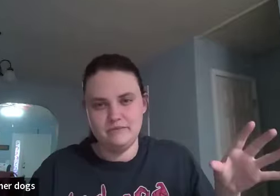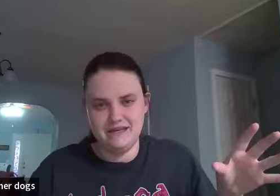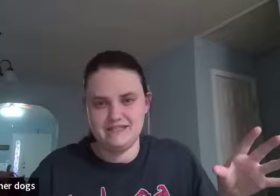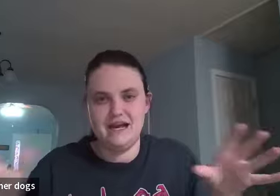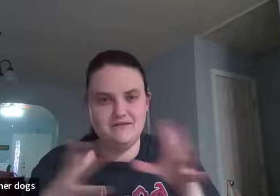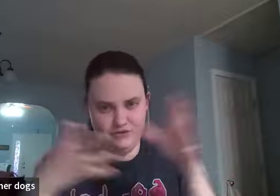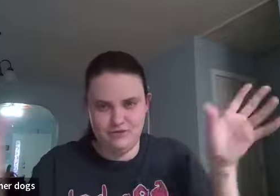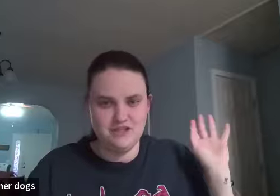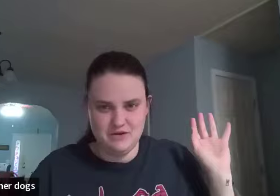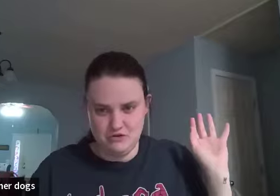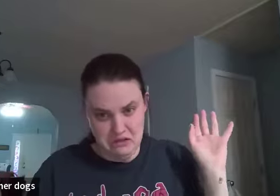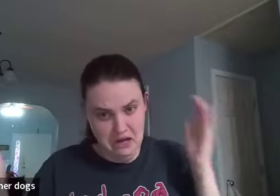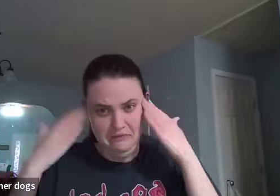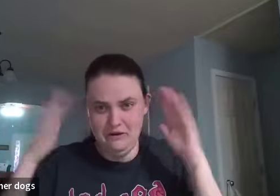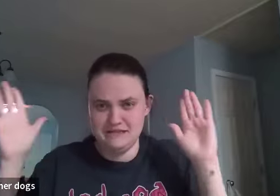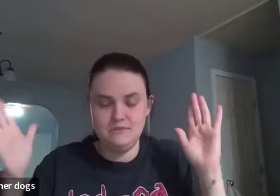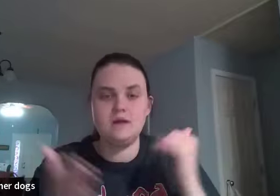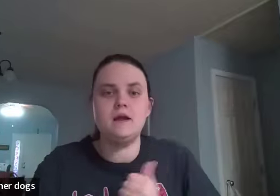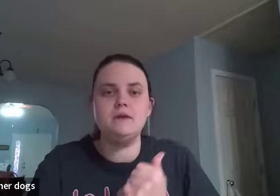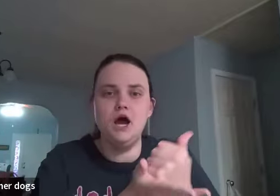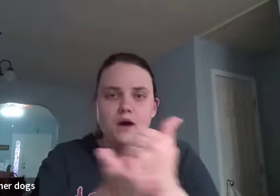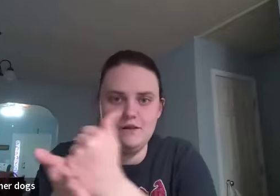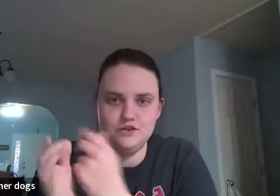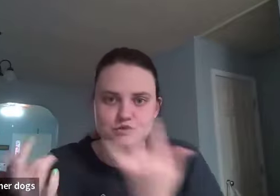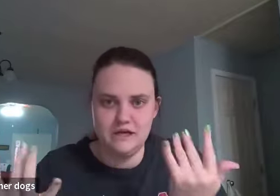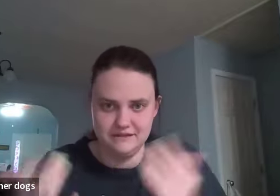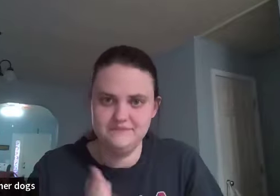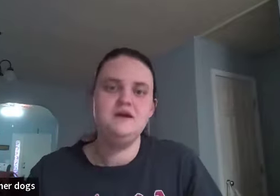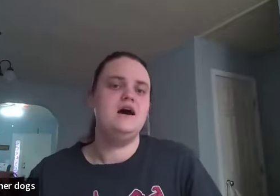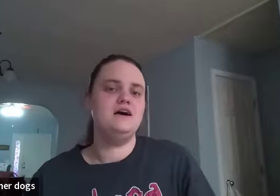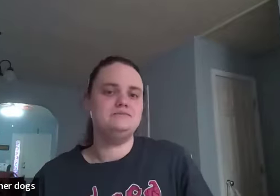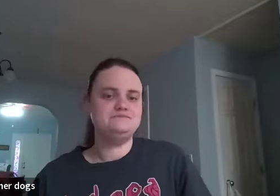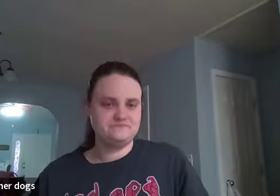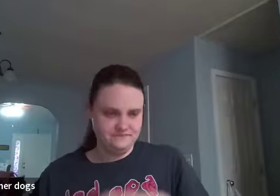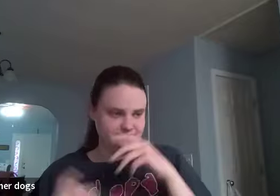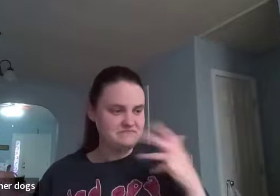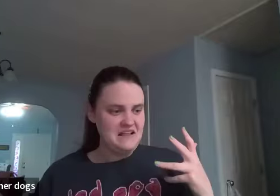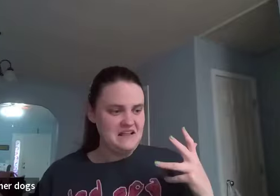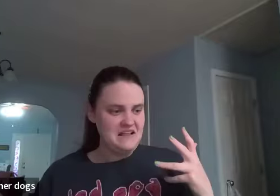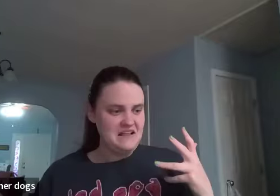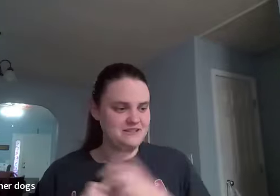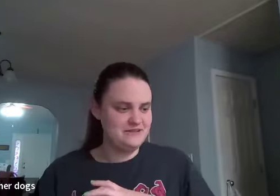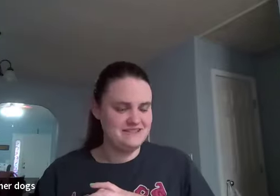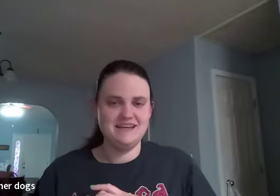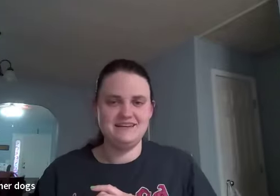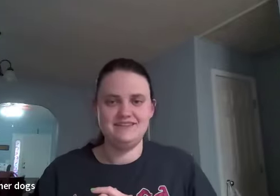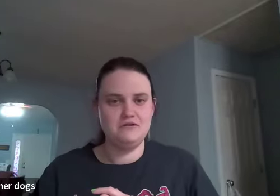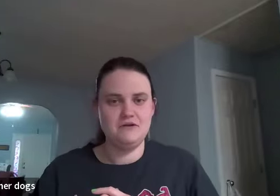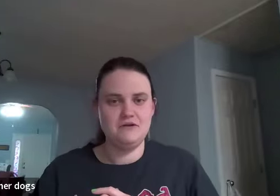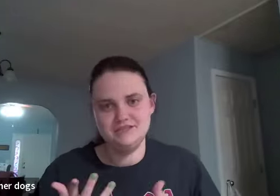my kids and I have a bunch of them and they're all like, I don't do this anymore. I'm like, I'm gonna help all of you, just wait. Um, and that's our deal because they're not